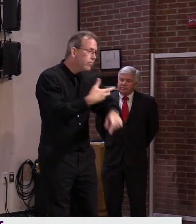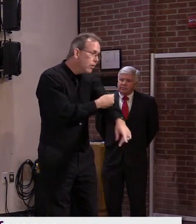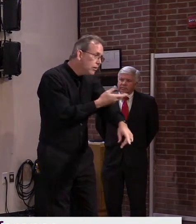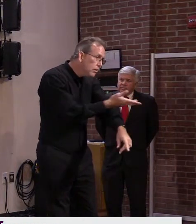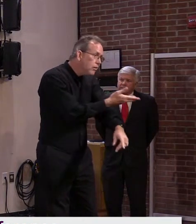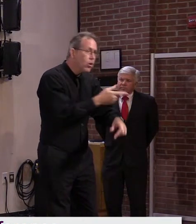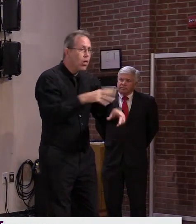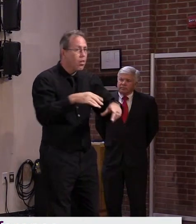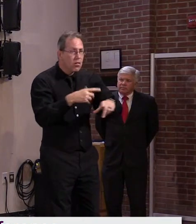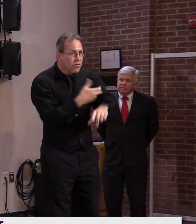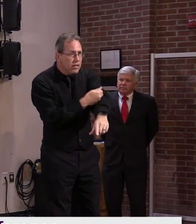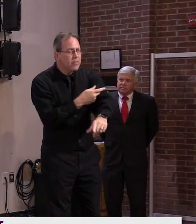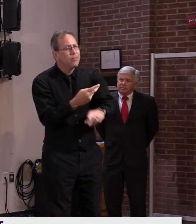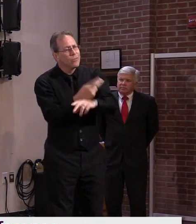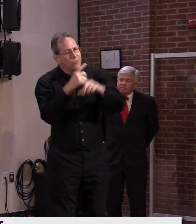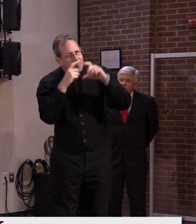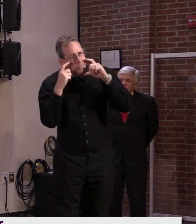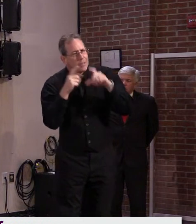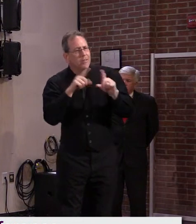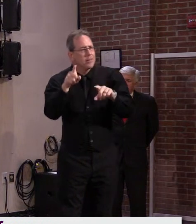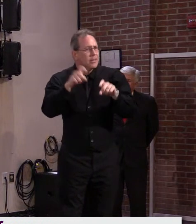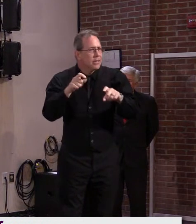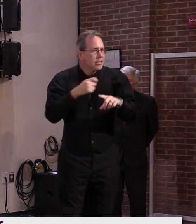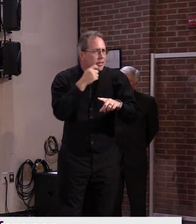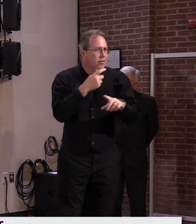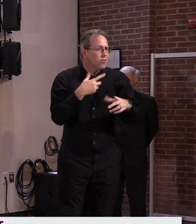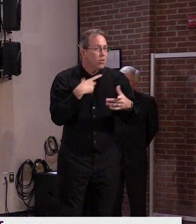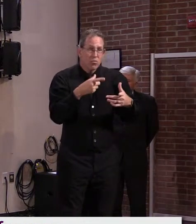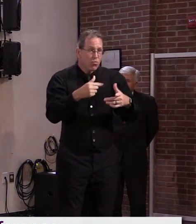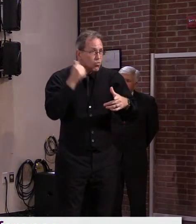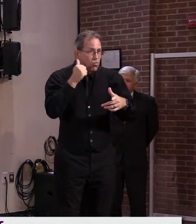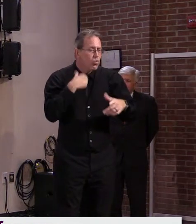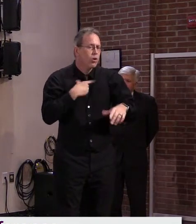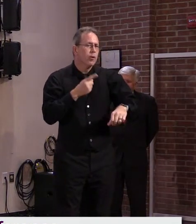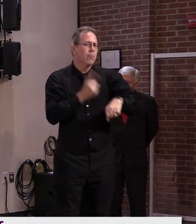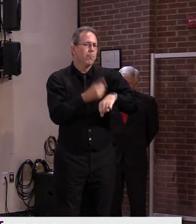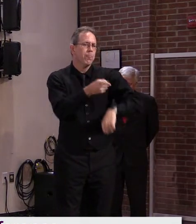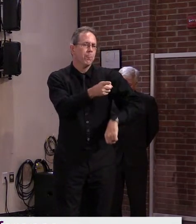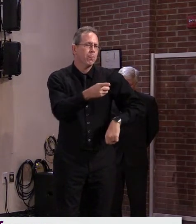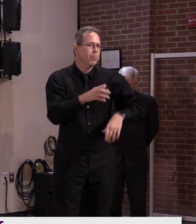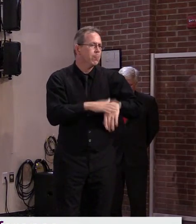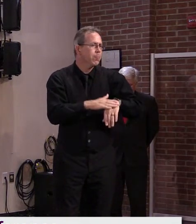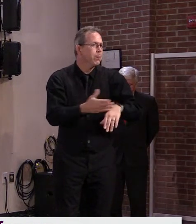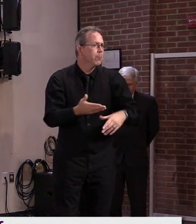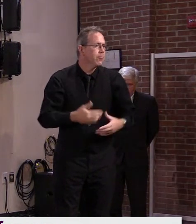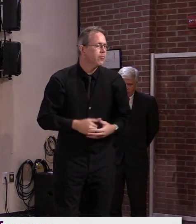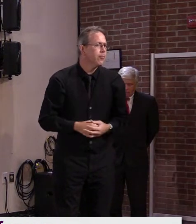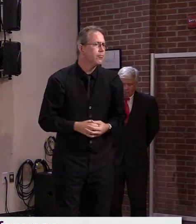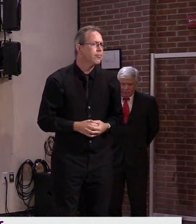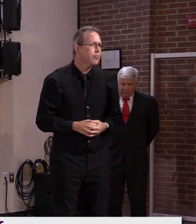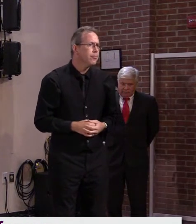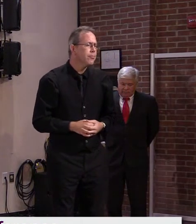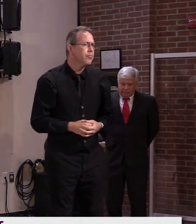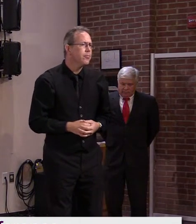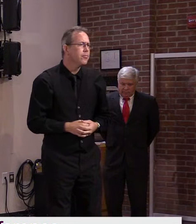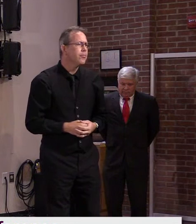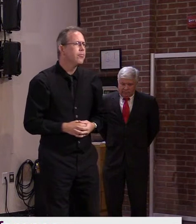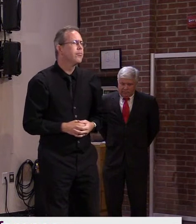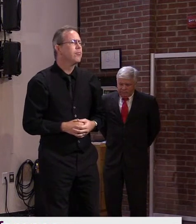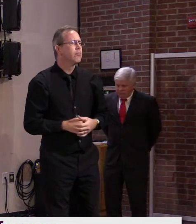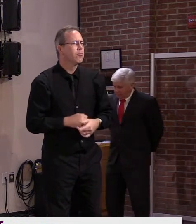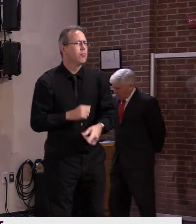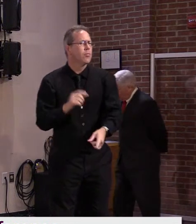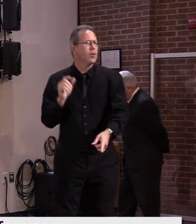then there would be disciplinary actions taken at that point. Okay. And perhaps Secretary